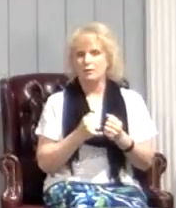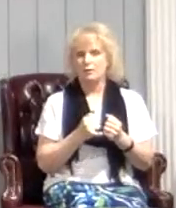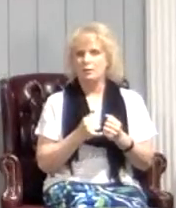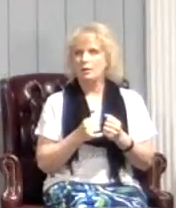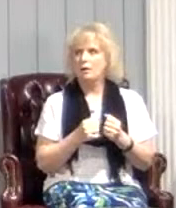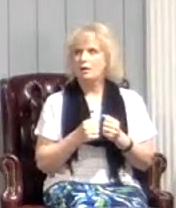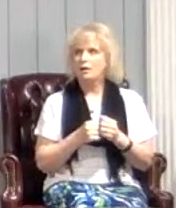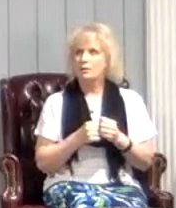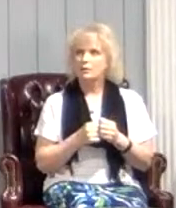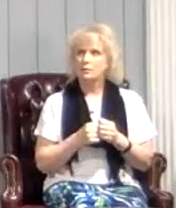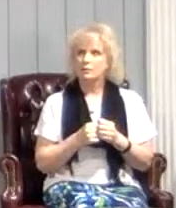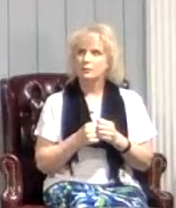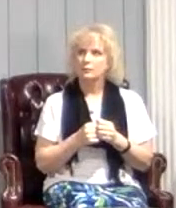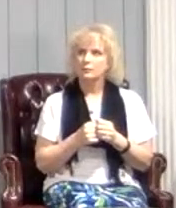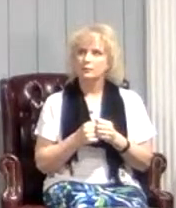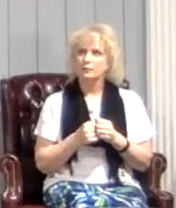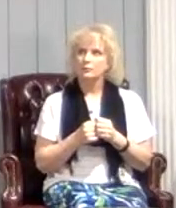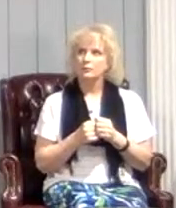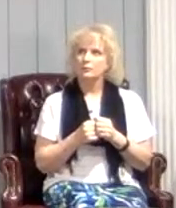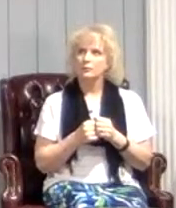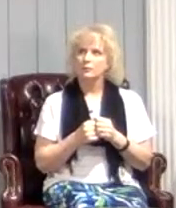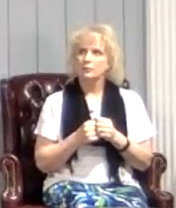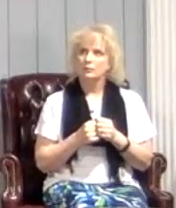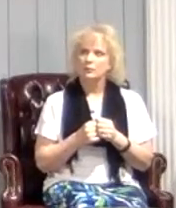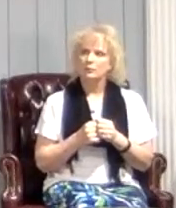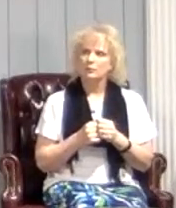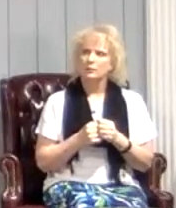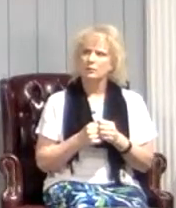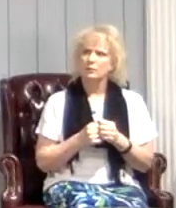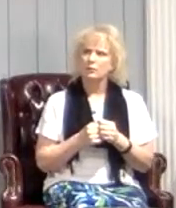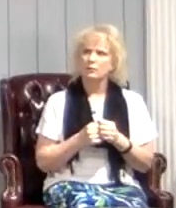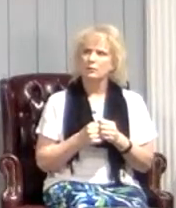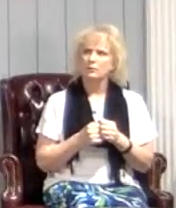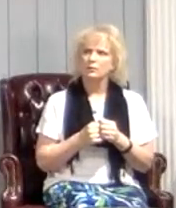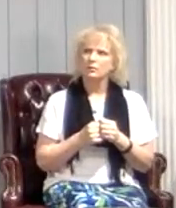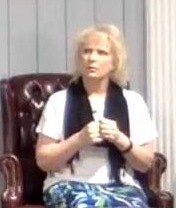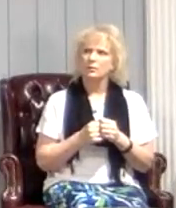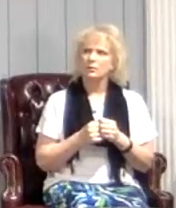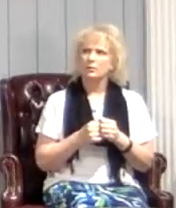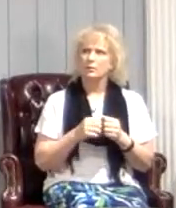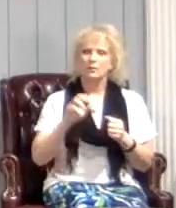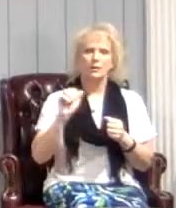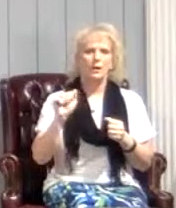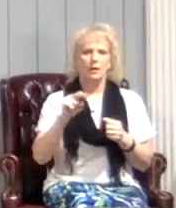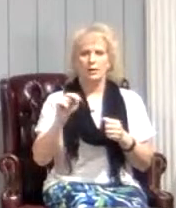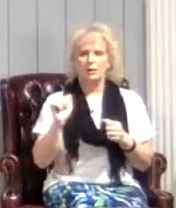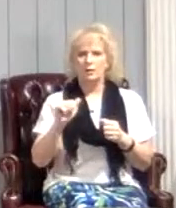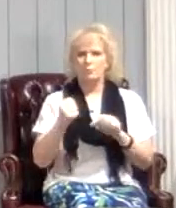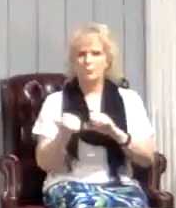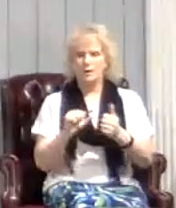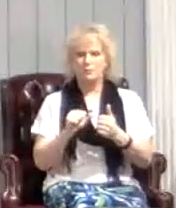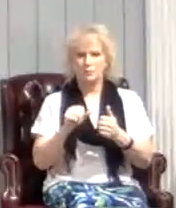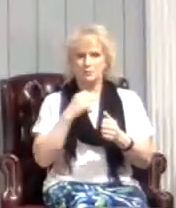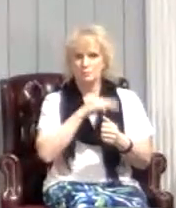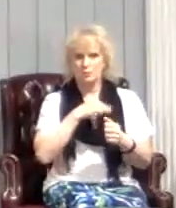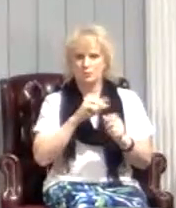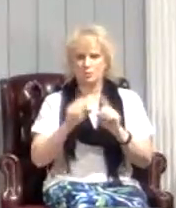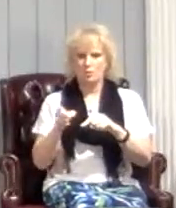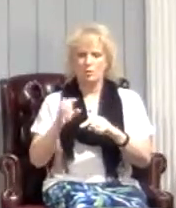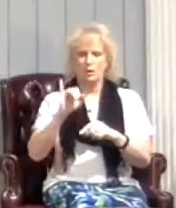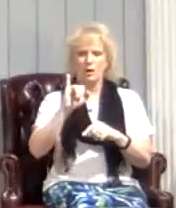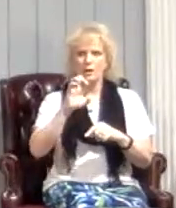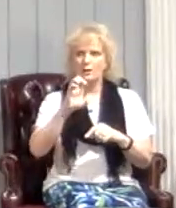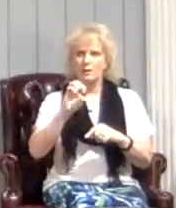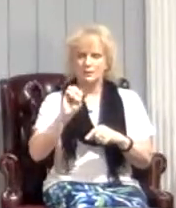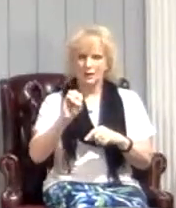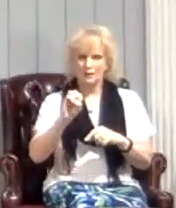You're going to be called to, one I always think of is Iceland. Anabaptist missionary going to Iceland. And what they did is they gave